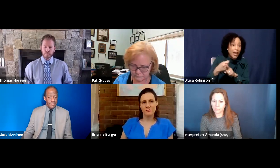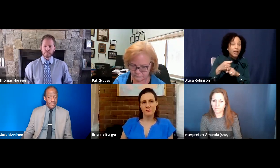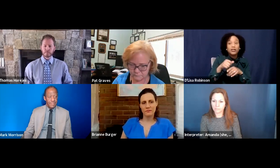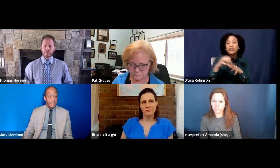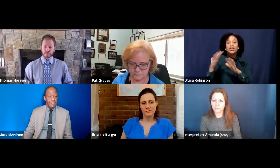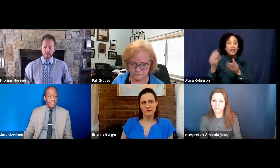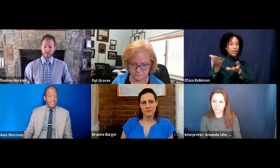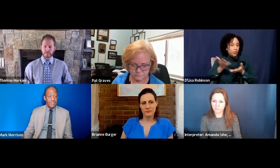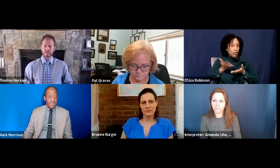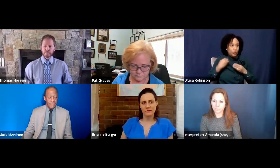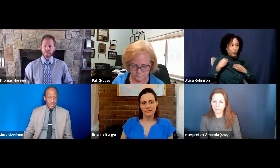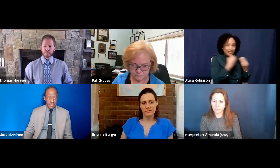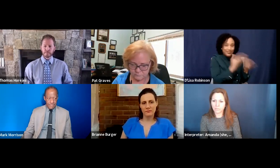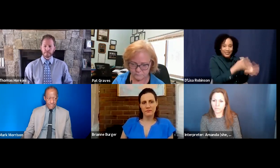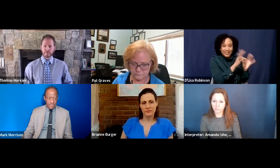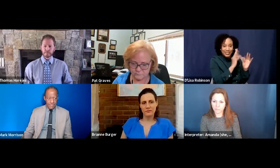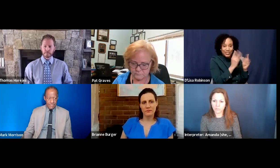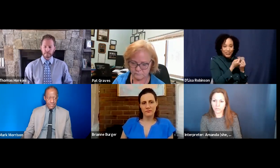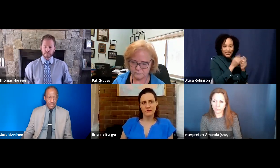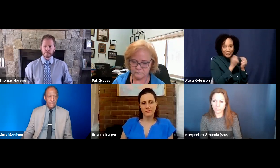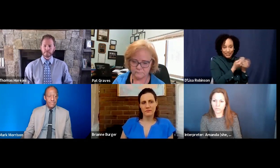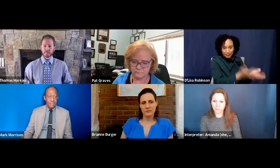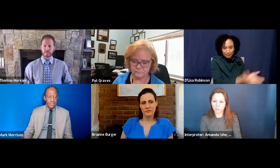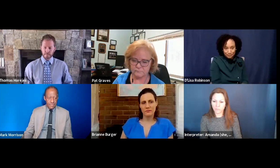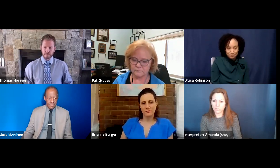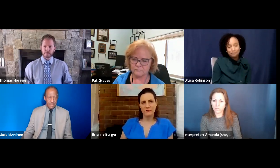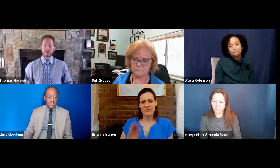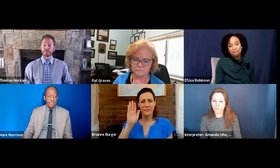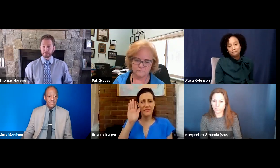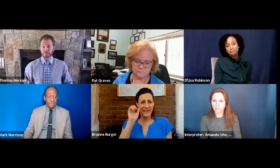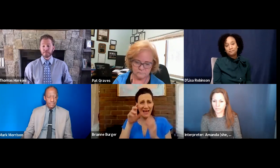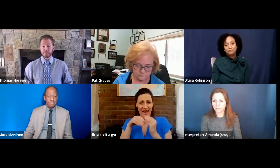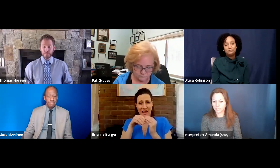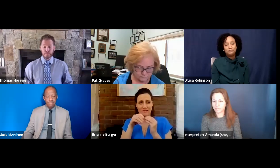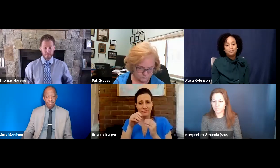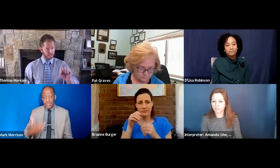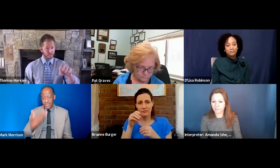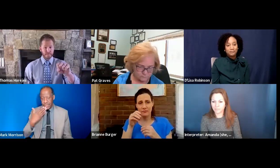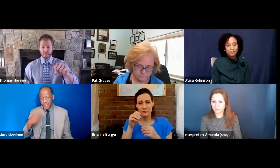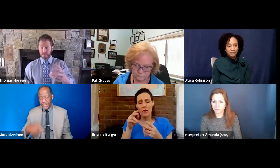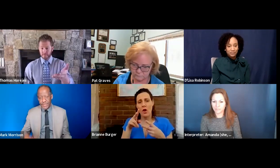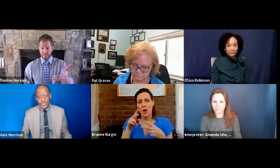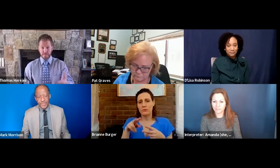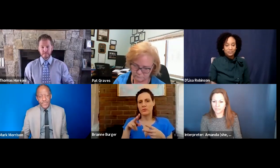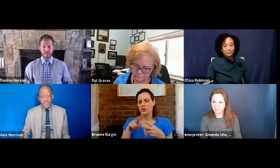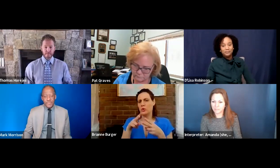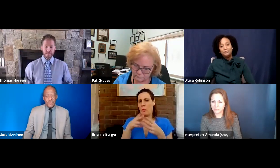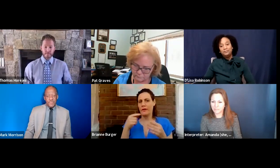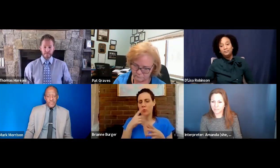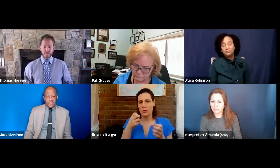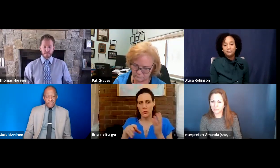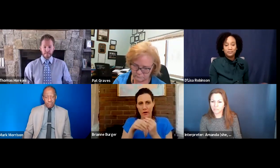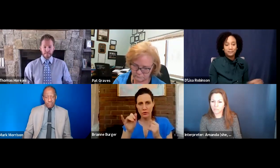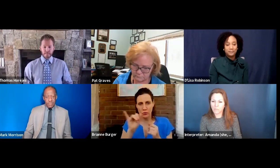sure that when an event happens, it's going to affect an event, that the interpreting team is involved in that communication so that they are told as